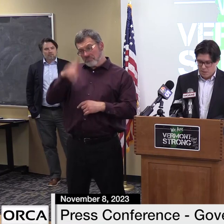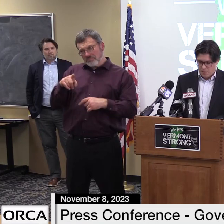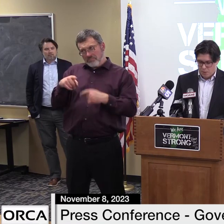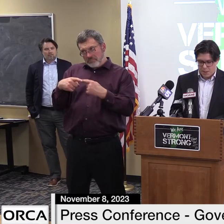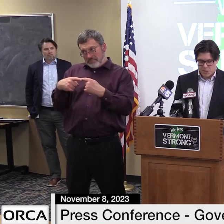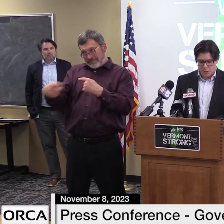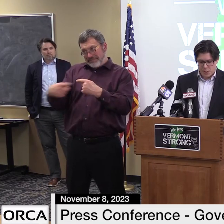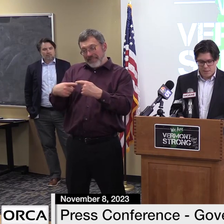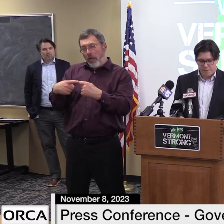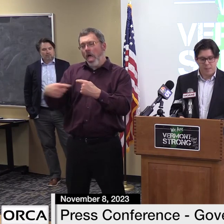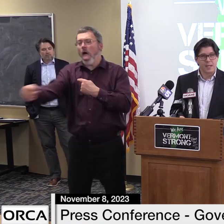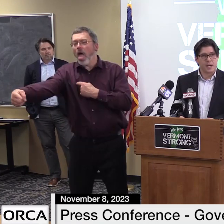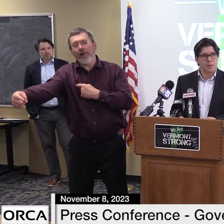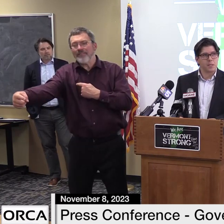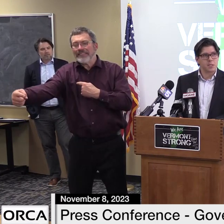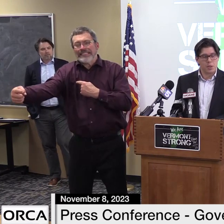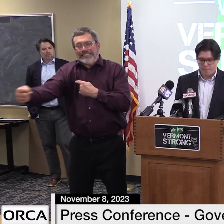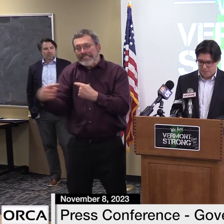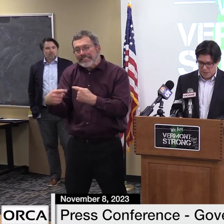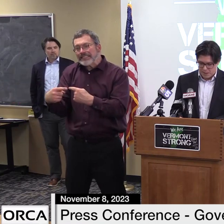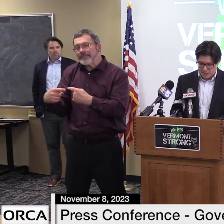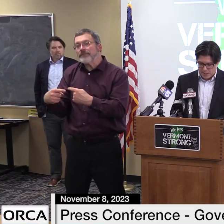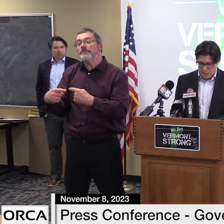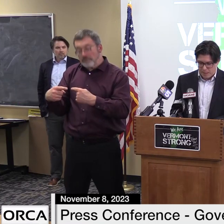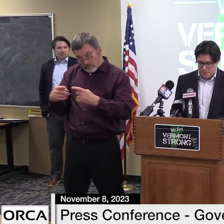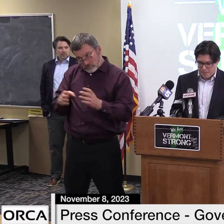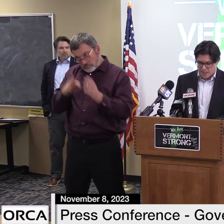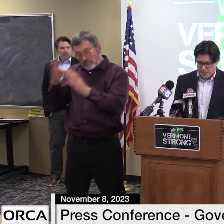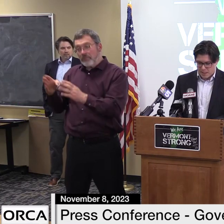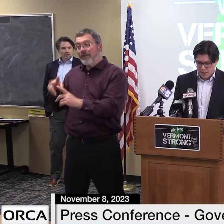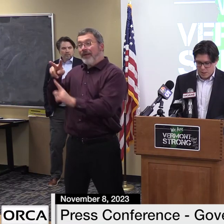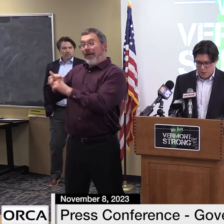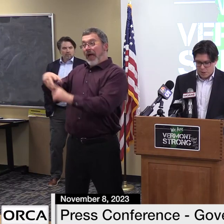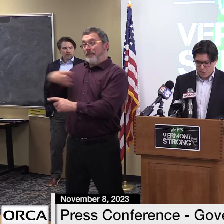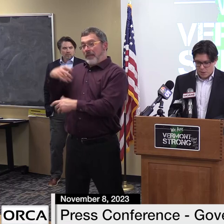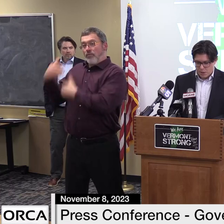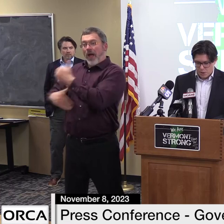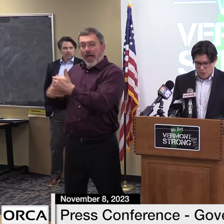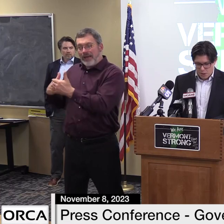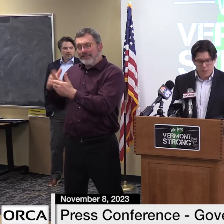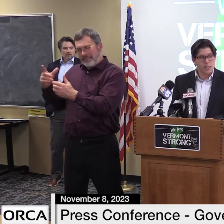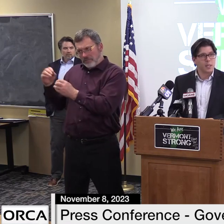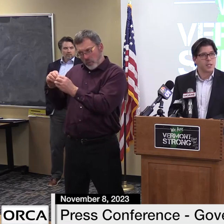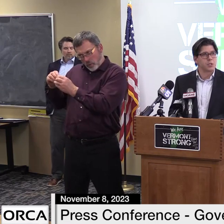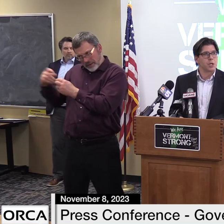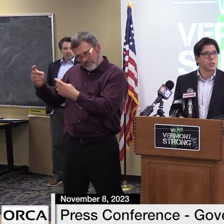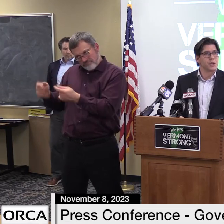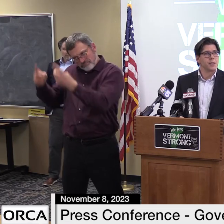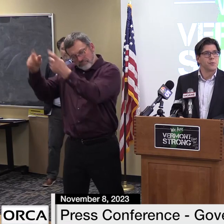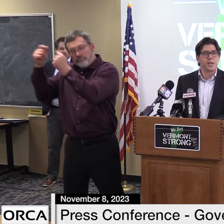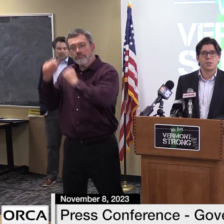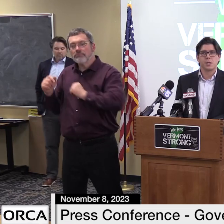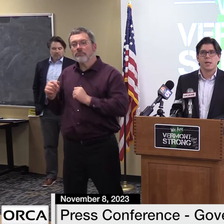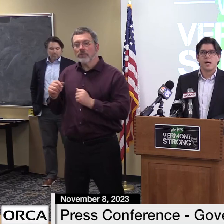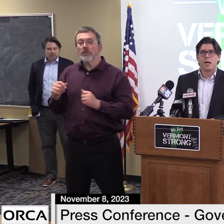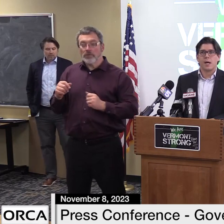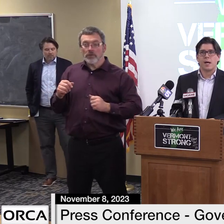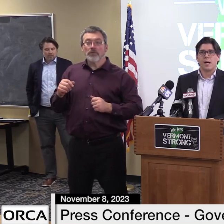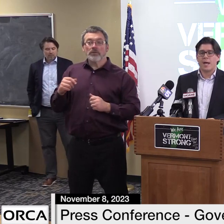process more constructive by narrowing the scope of appeals and by preventing the current structure in